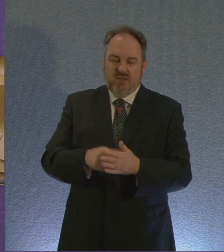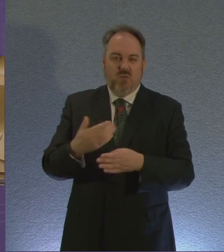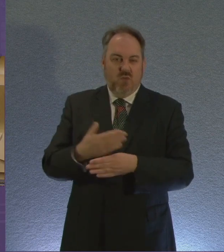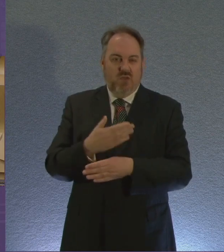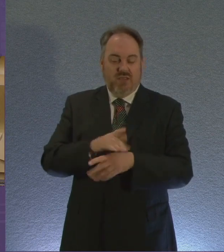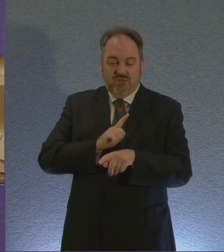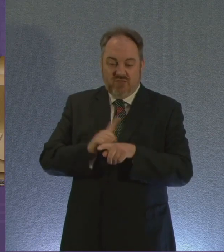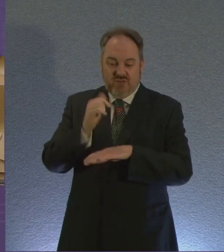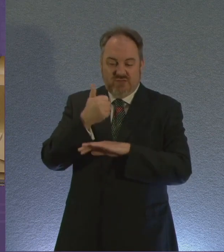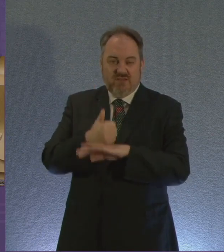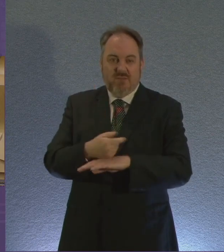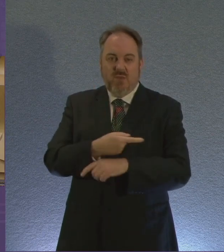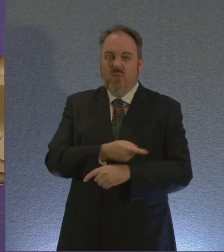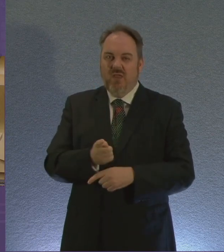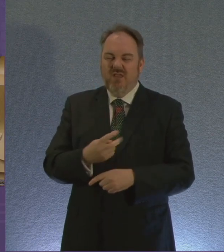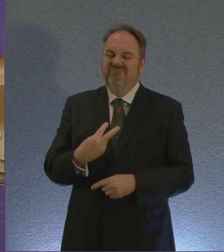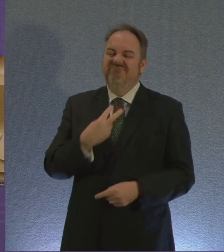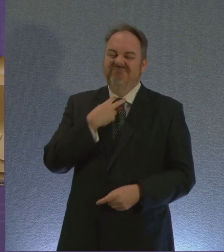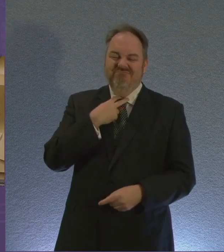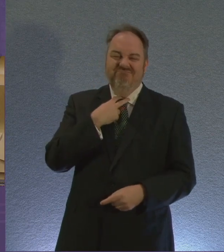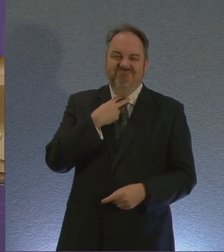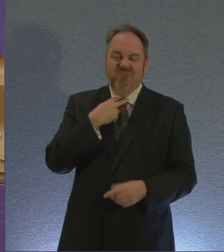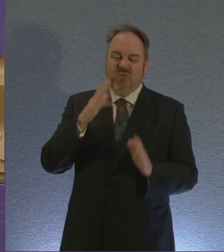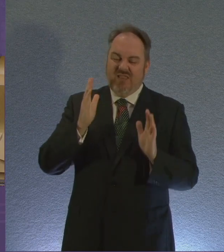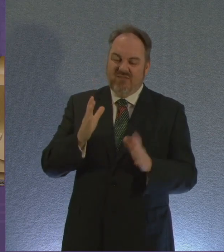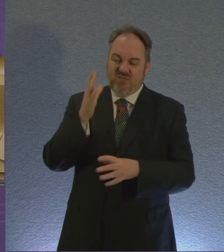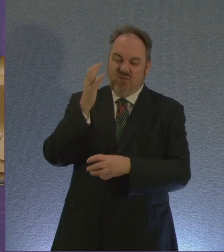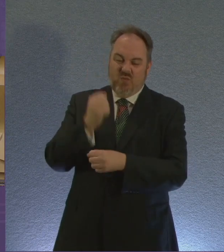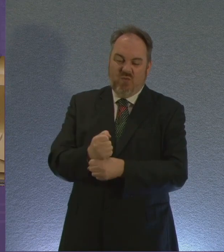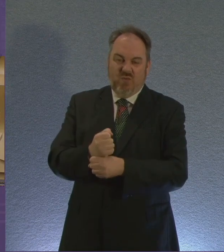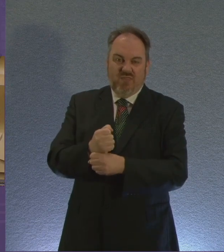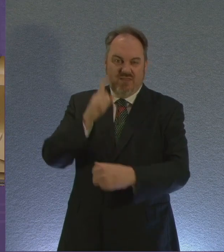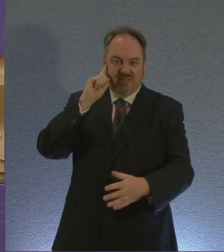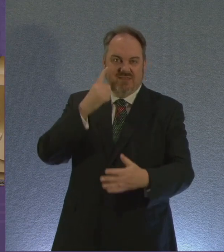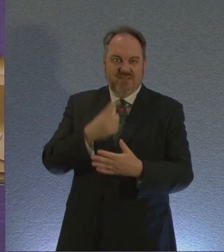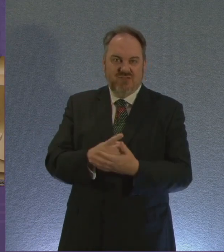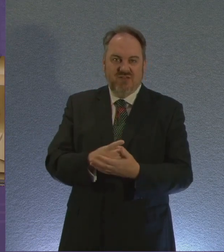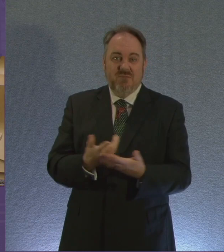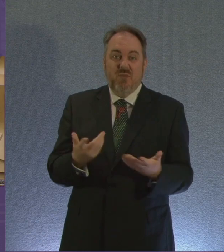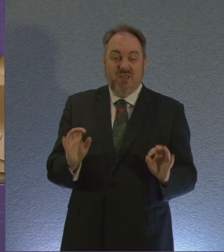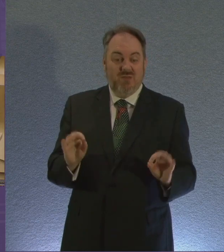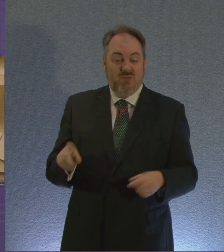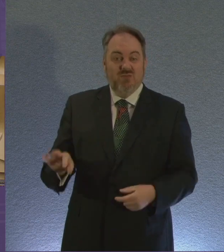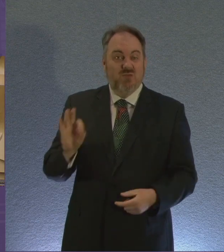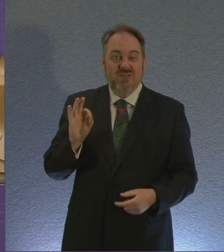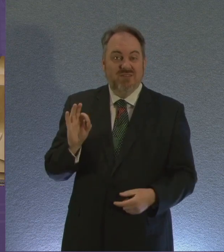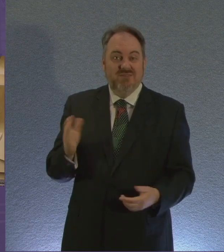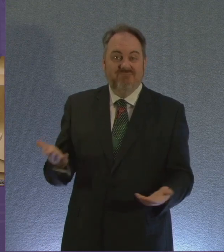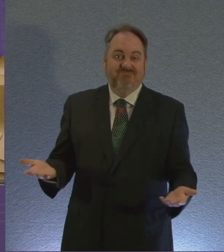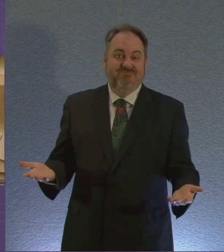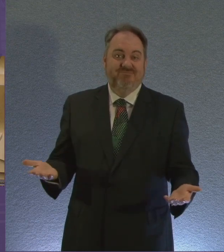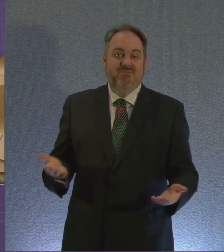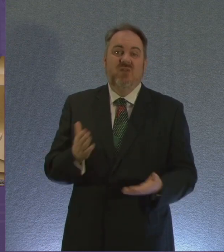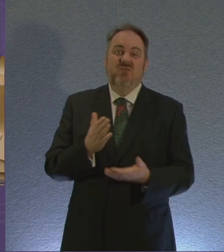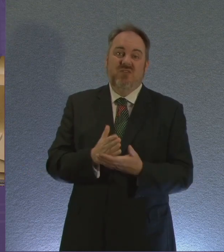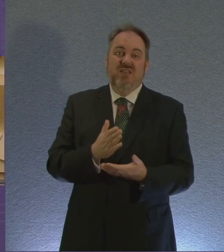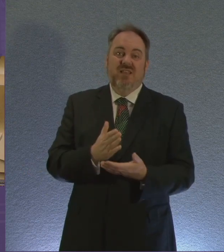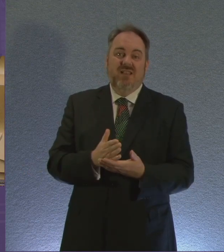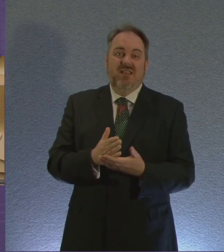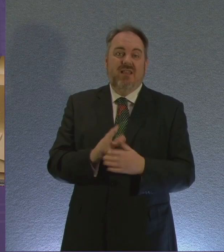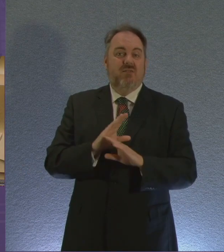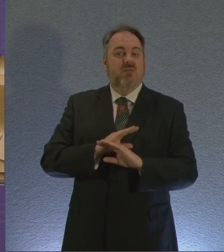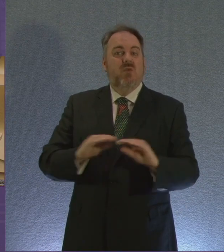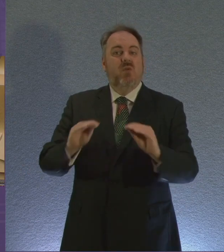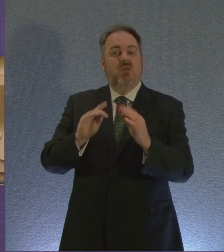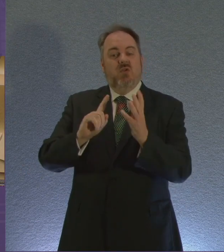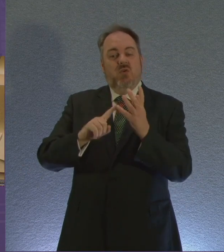plans, are absolutely devastated by this decision. But I know that there was no choice. I have therefore spoken to UK